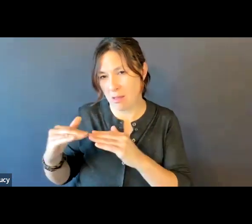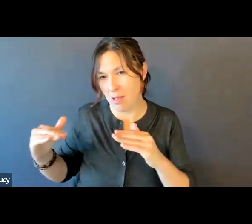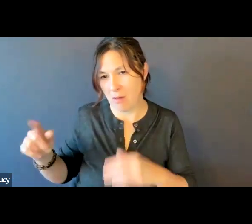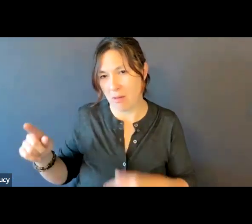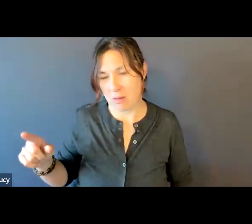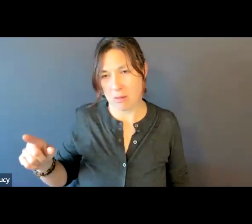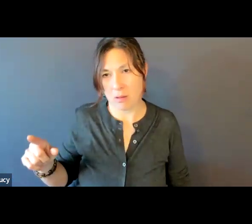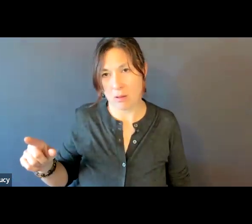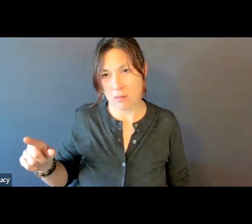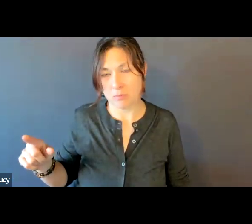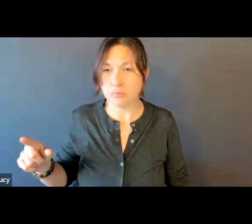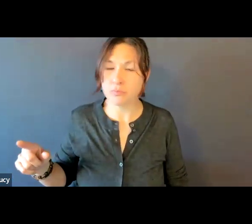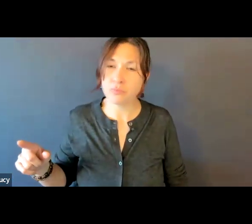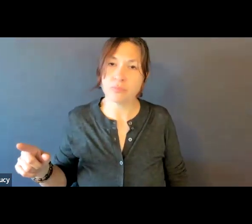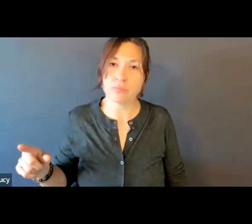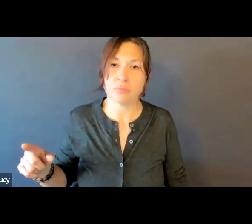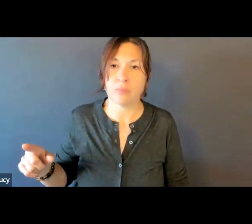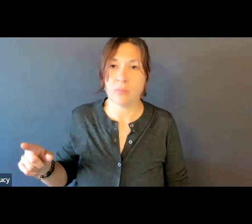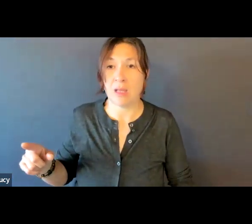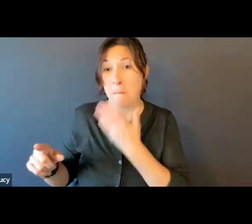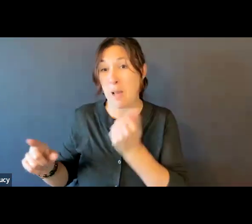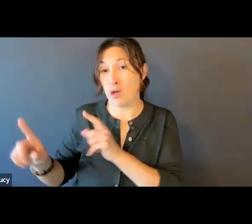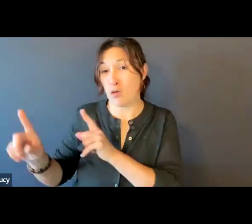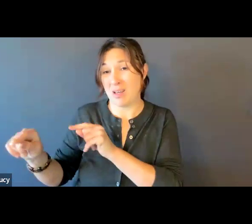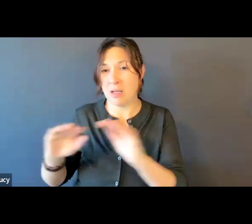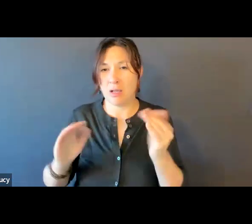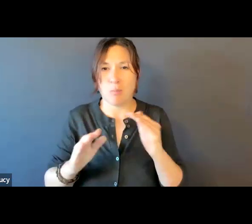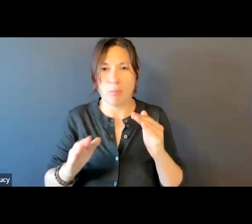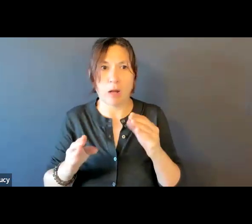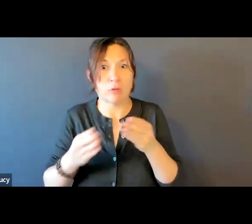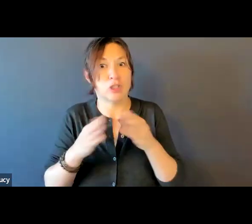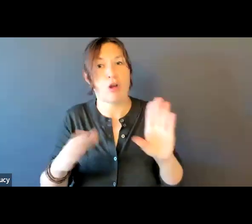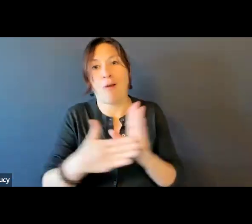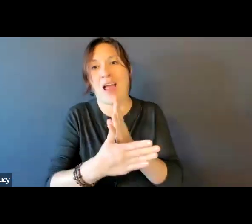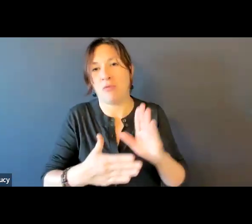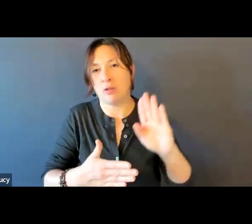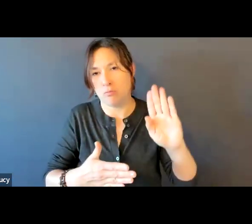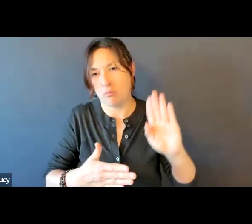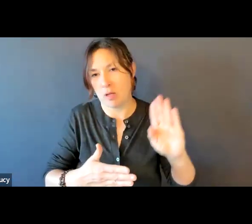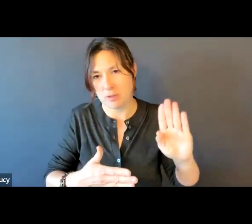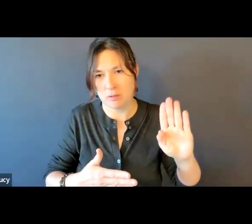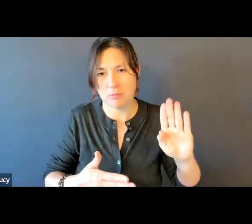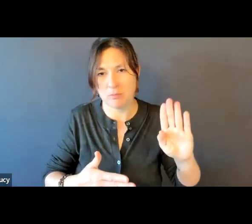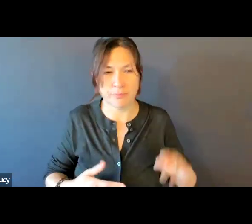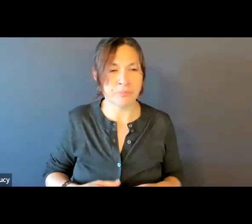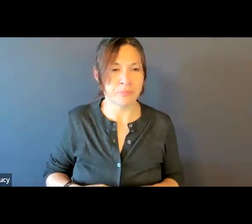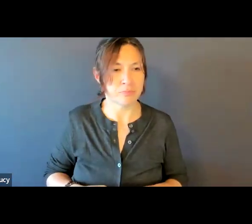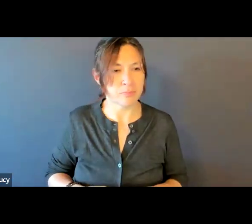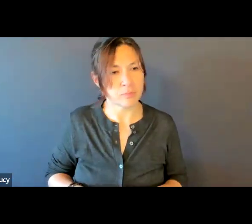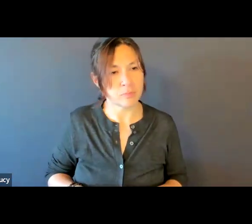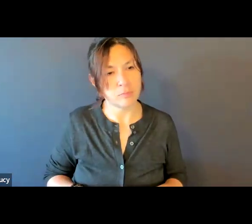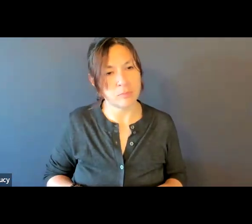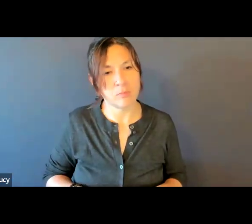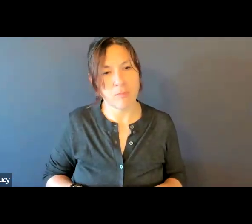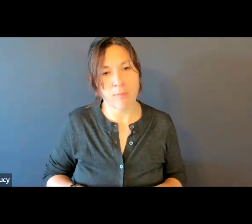actually have higher attendance than the BPS average. So I think one really strong thing we can do to help our high